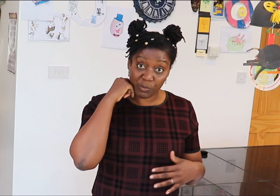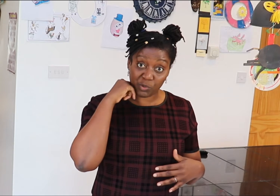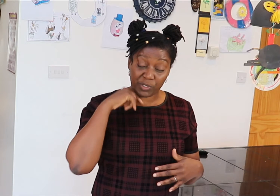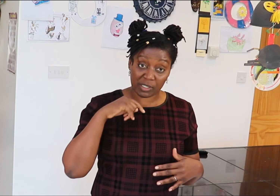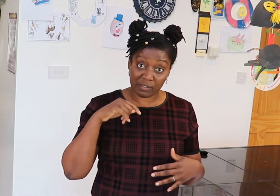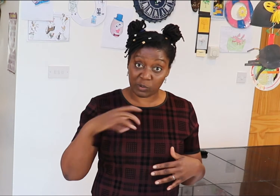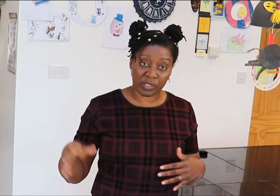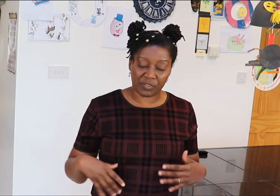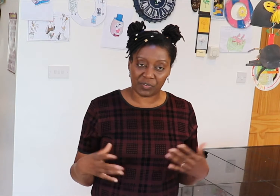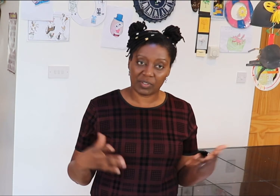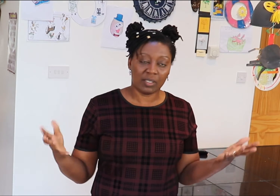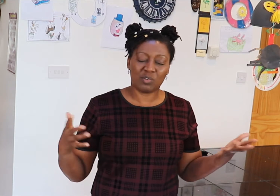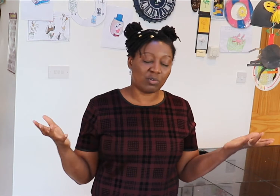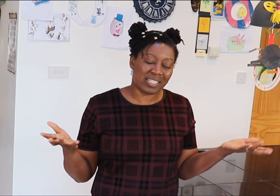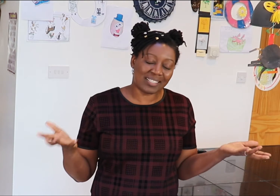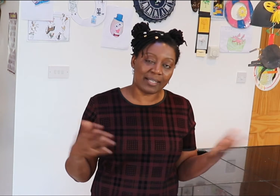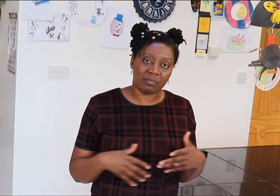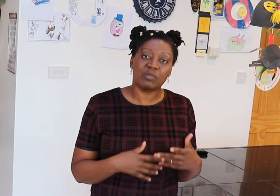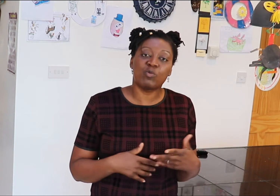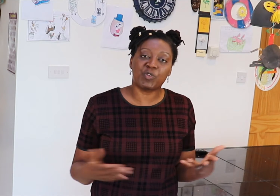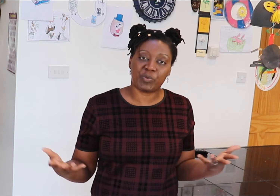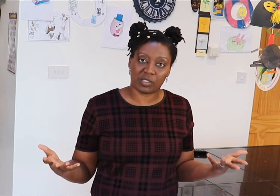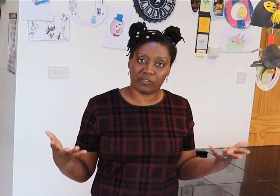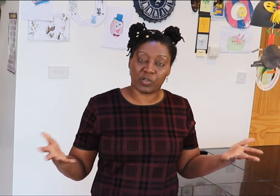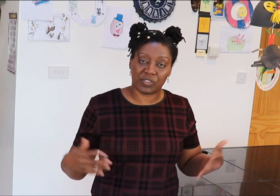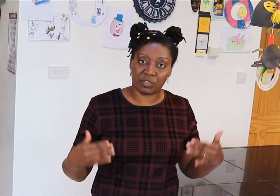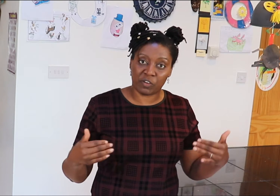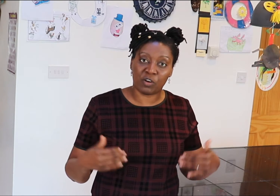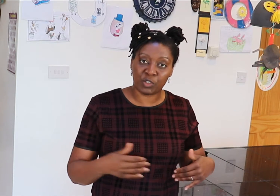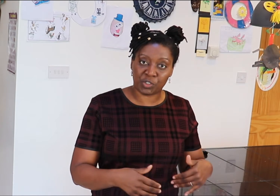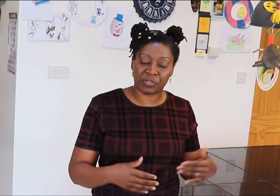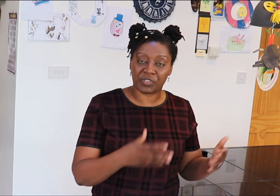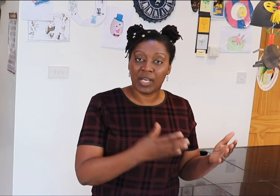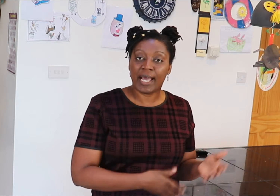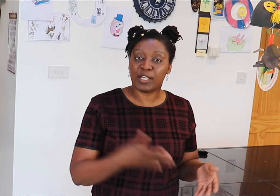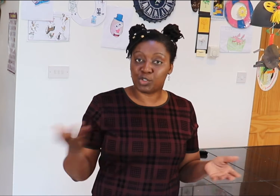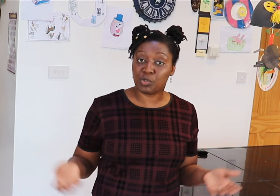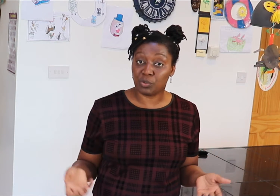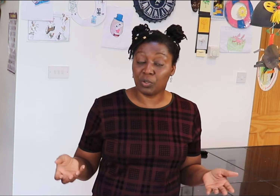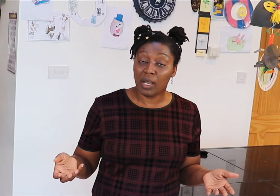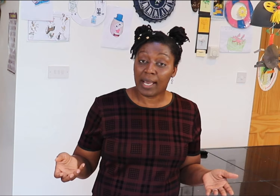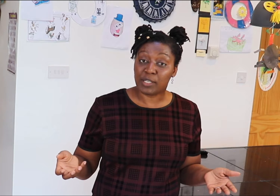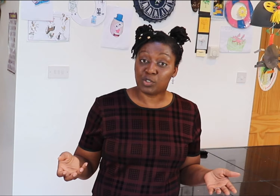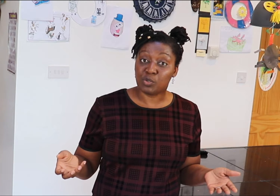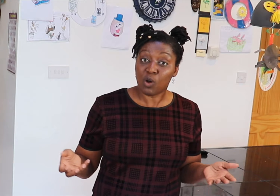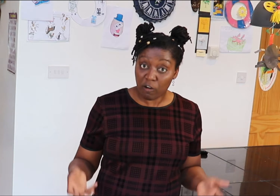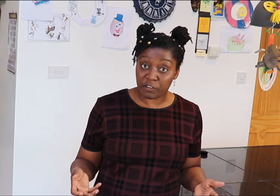woman's reproductive organs, don't look inside them, the woman's reproductive organs, you've got uterus and two